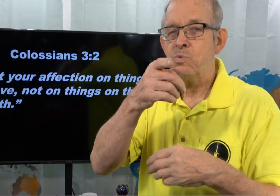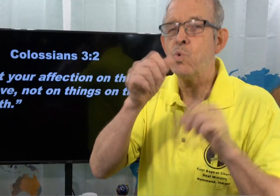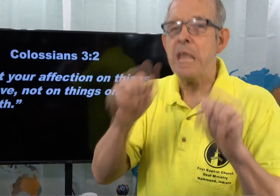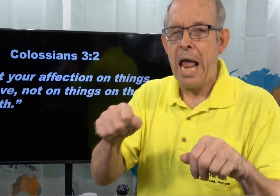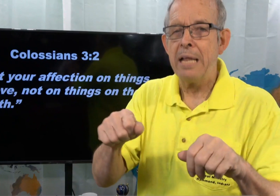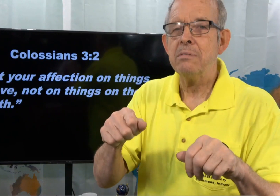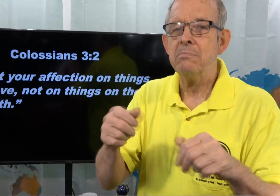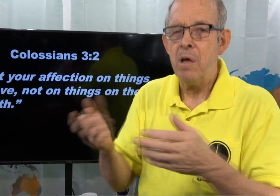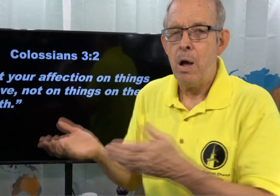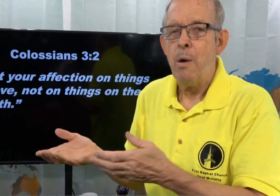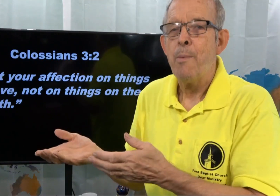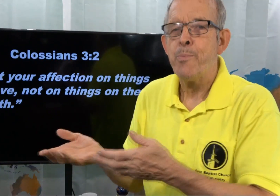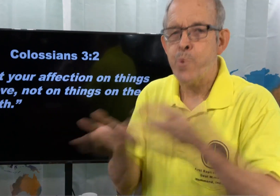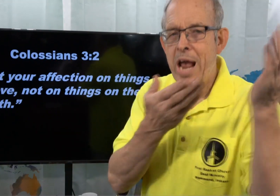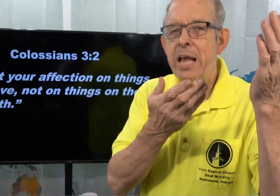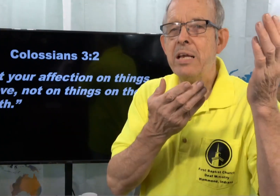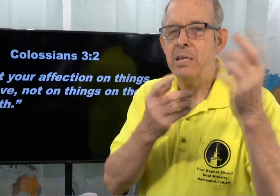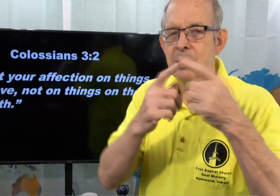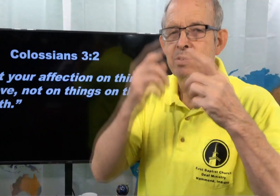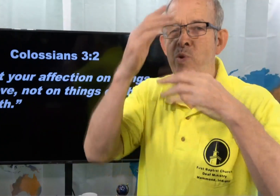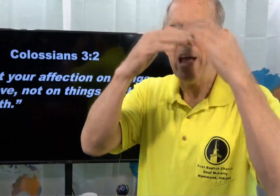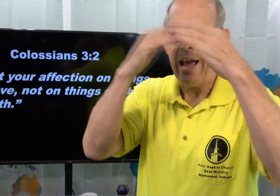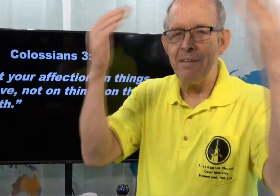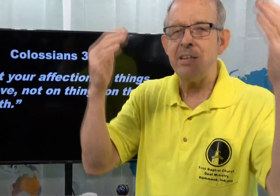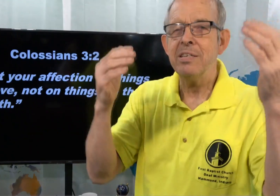You can bring to heaven.